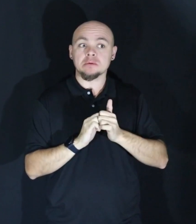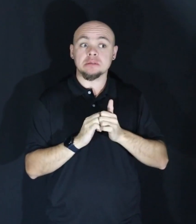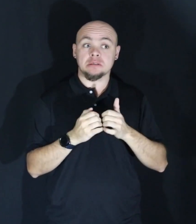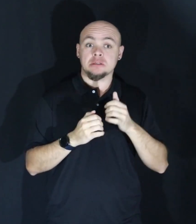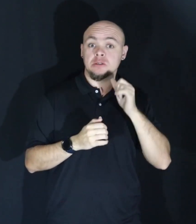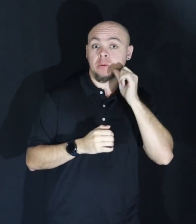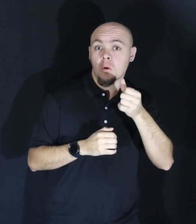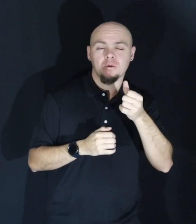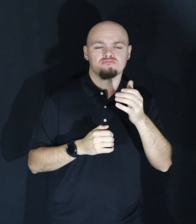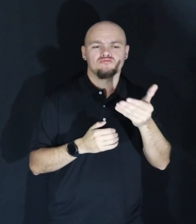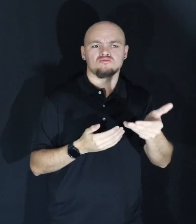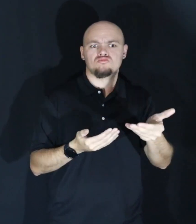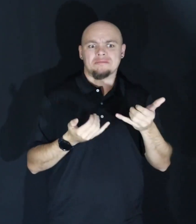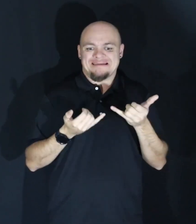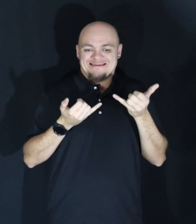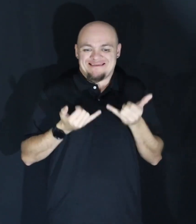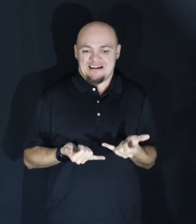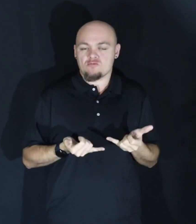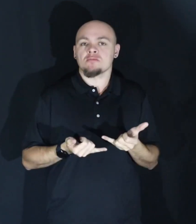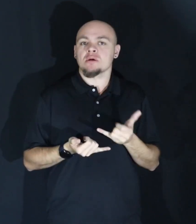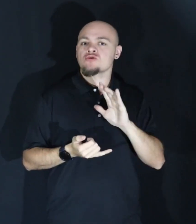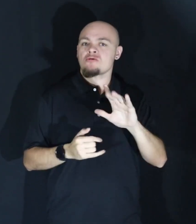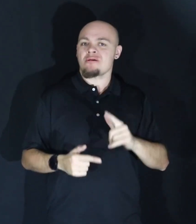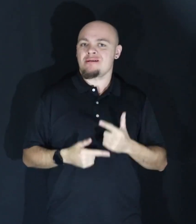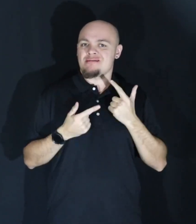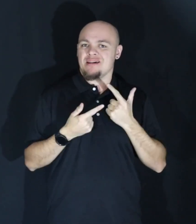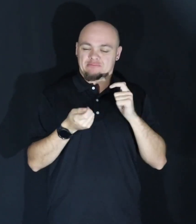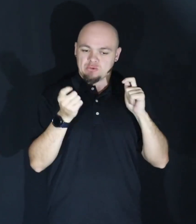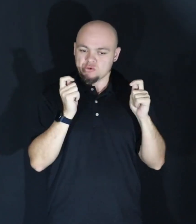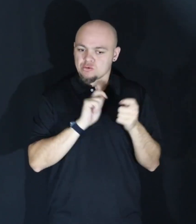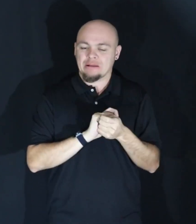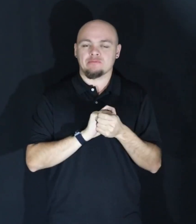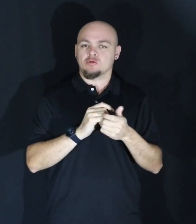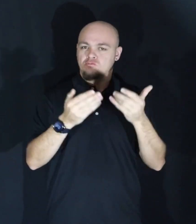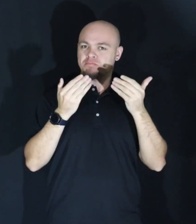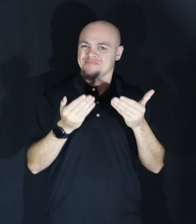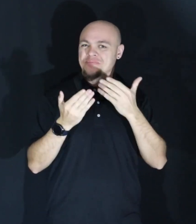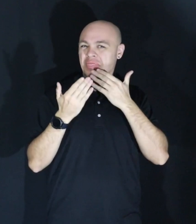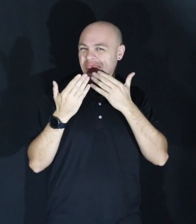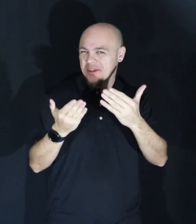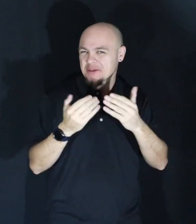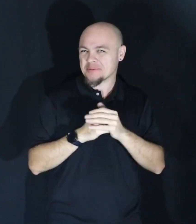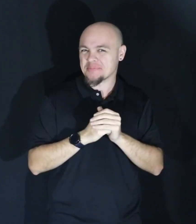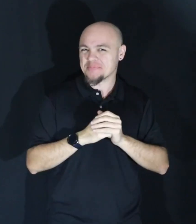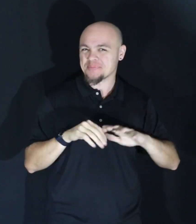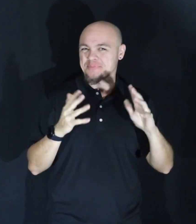but now, and let it transform your life. Thank you.